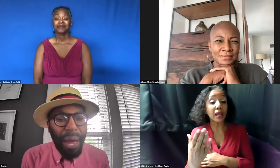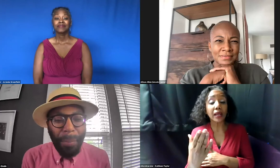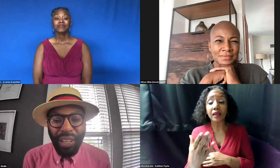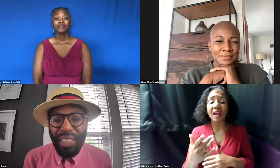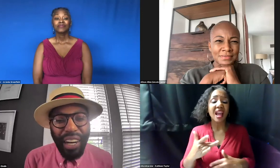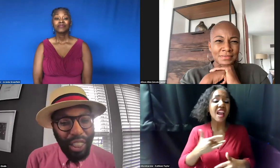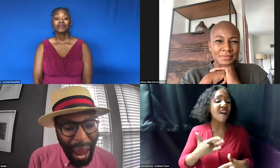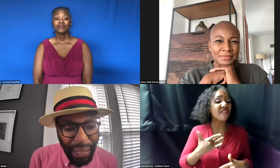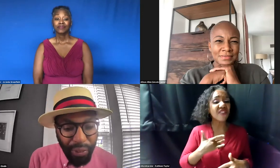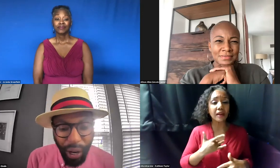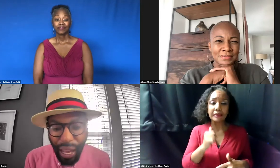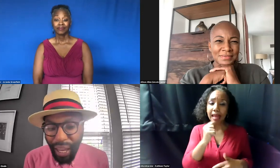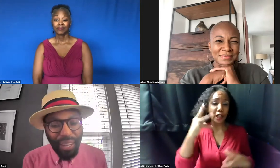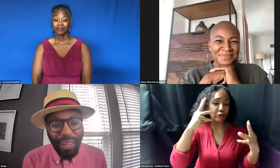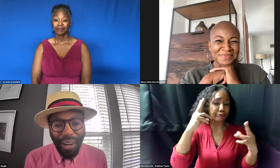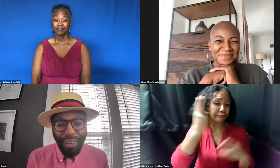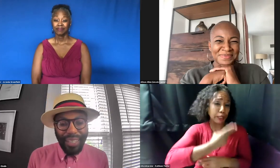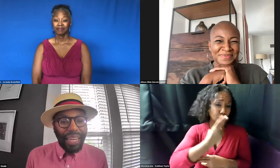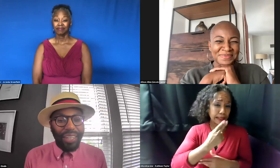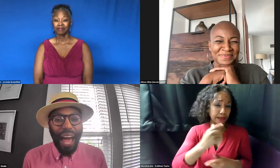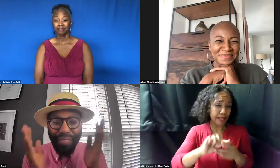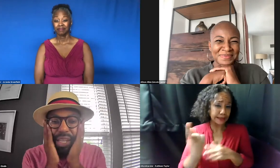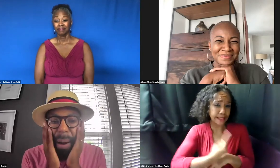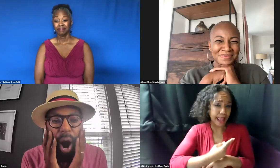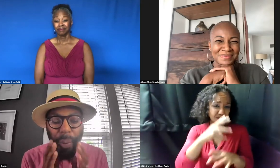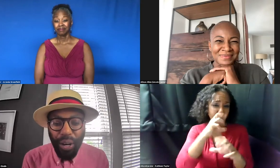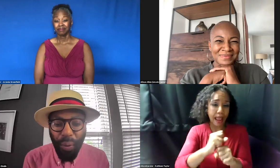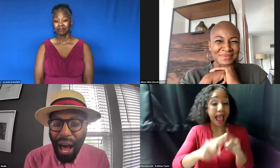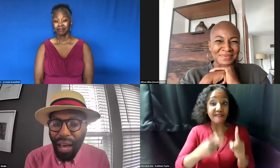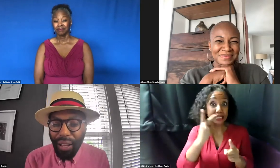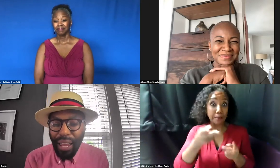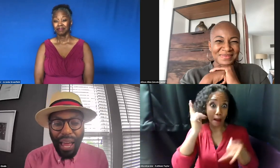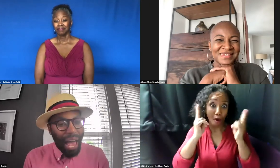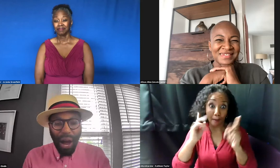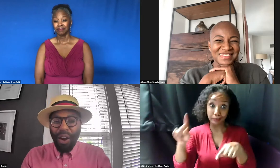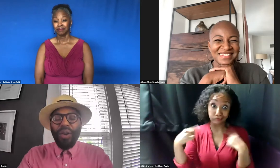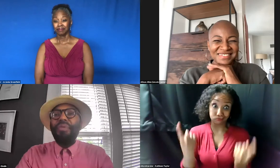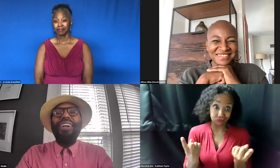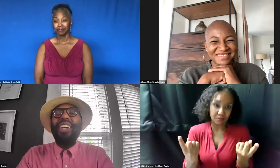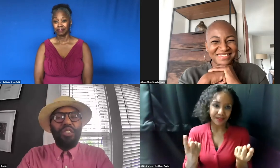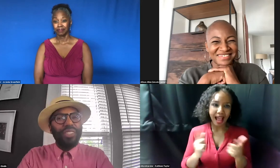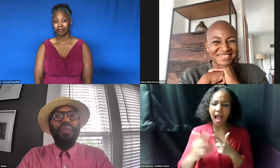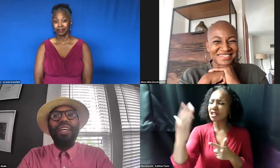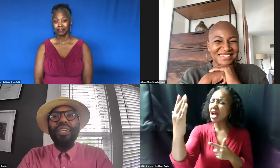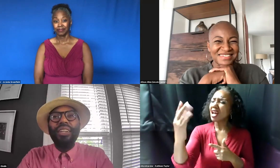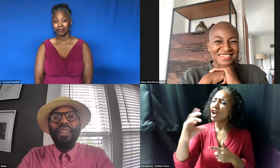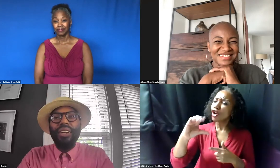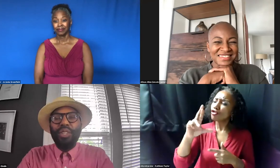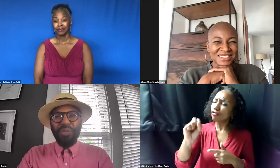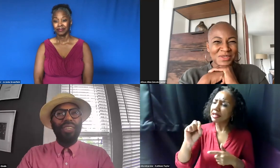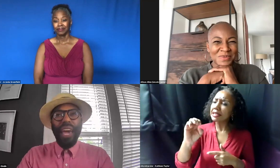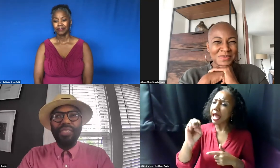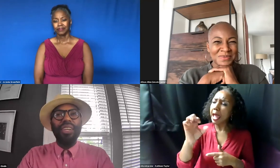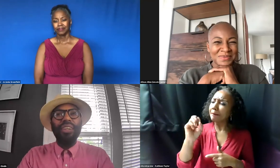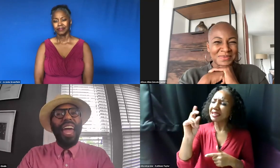I'm feeling particularly unattractive one day, you know, I haven't seen my barber in a while, I go to the mirror and say, Chris Emdin,